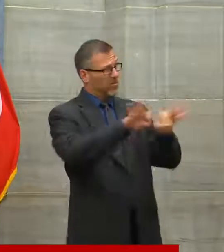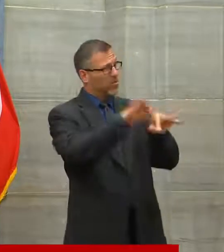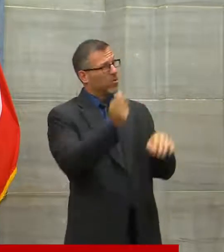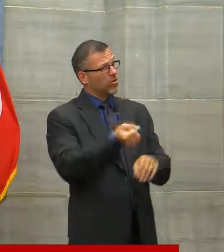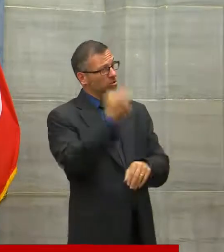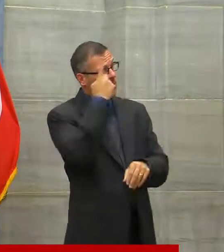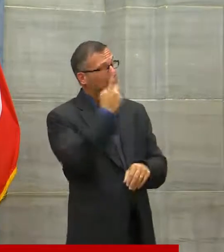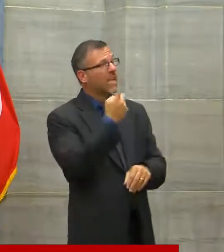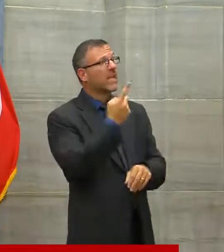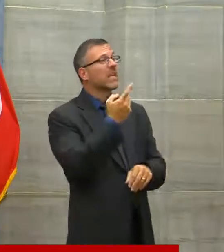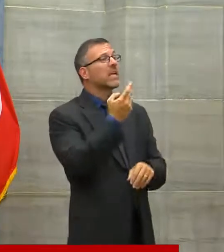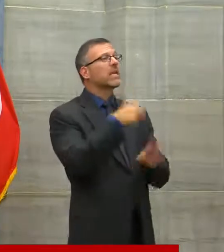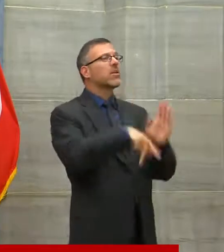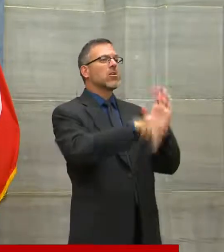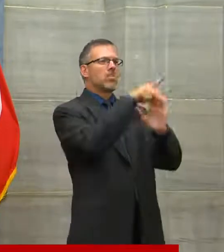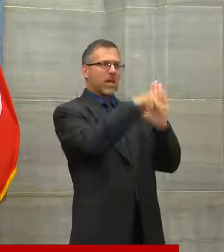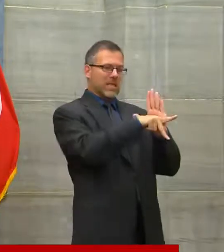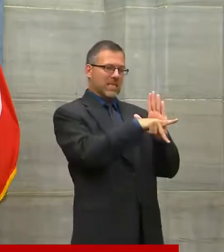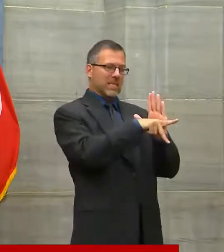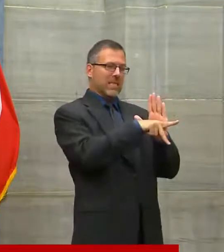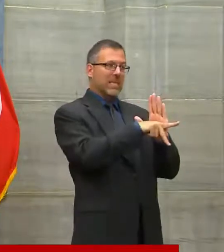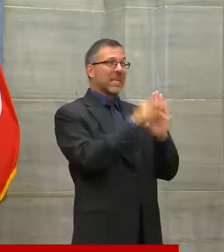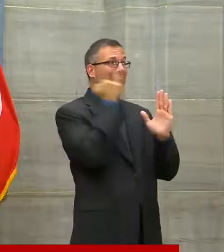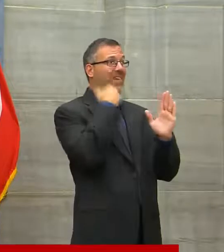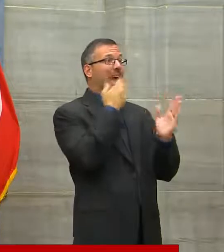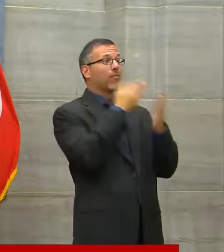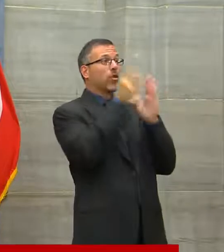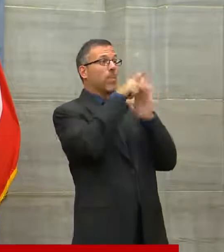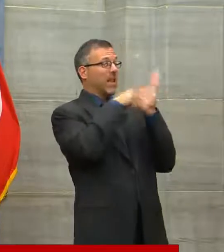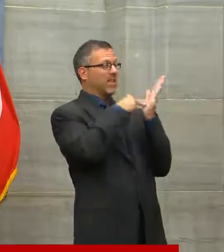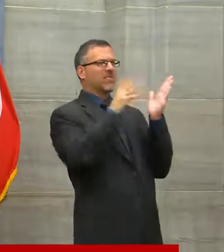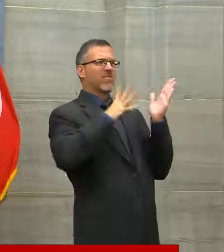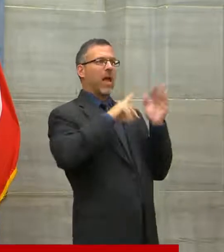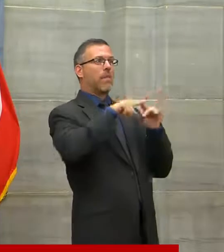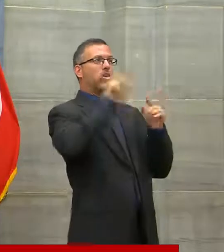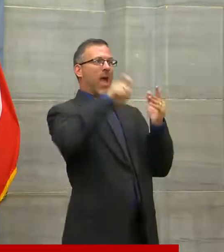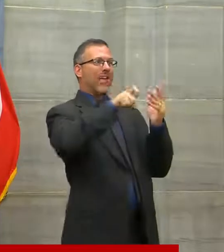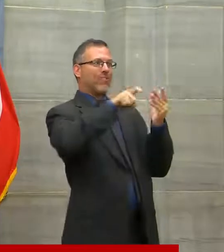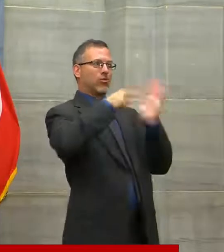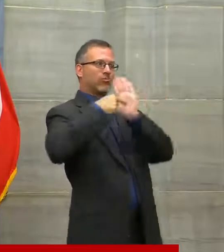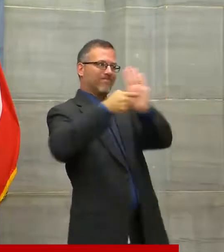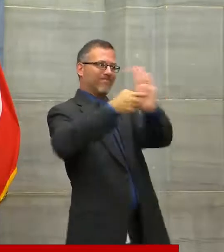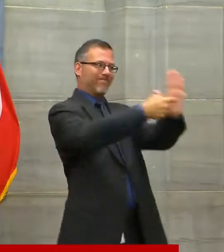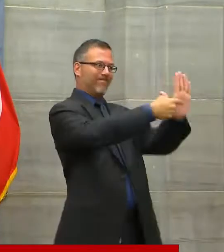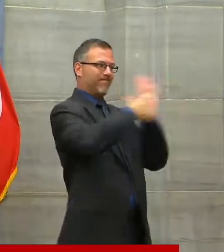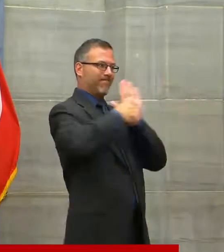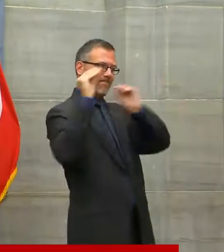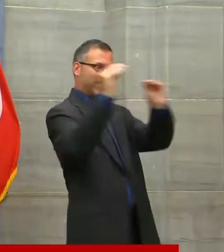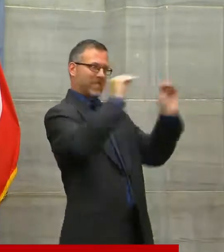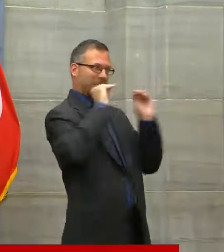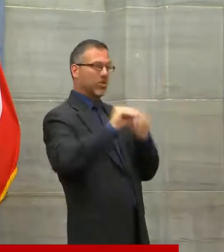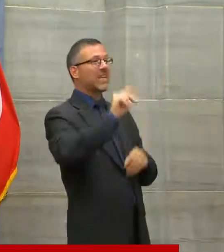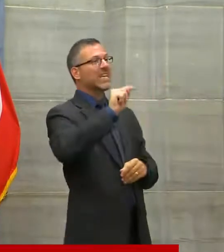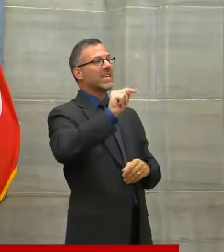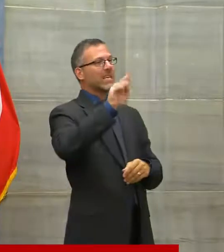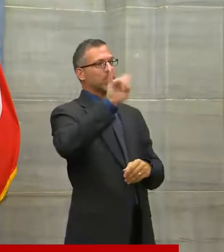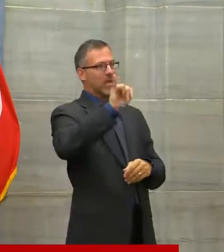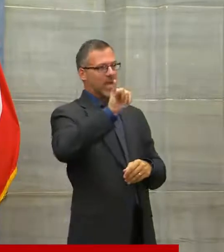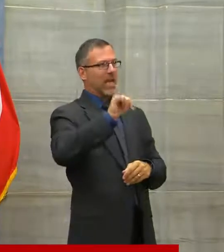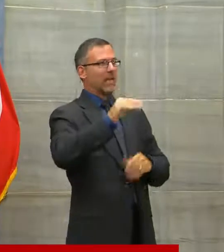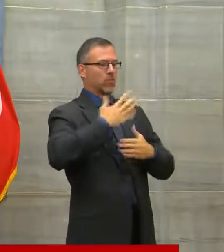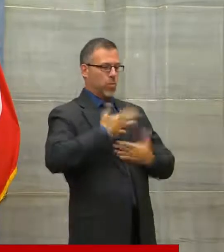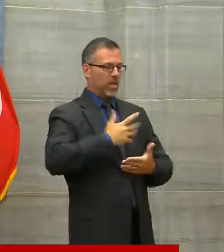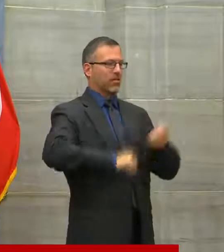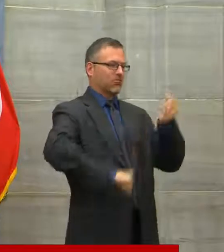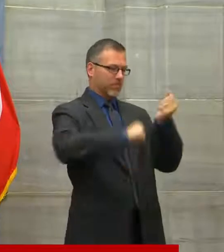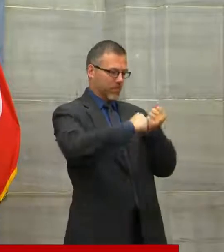good policy needs to be trained to create good procedures. The TBI stands ready to assist all law enforcement in the